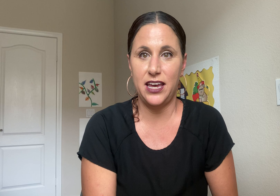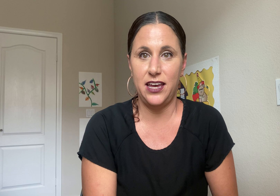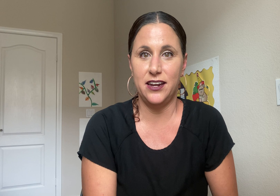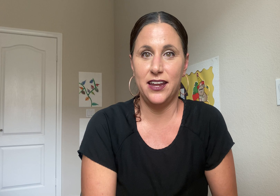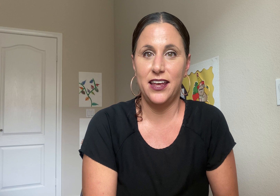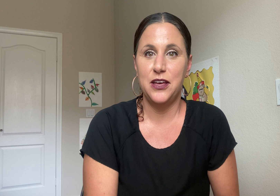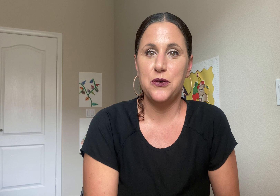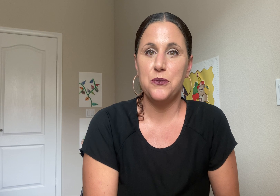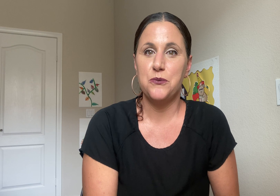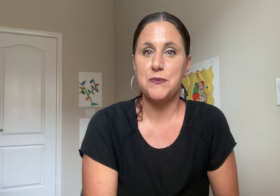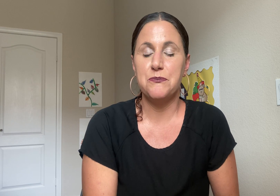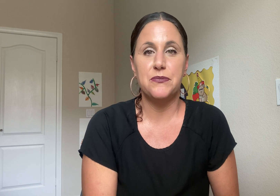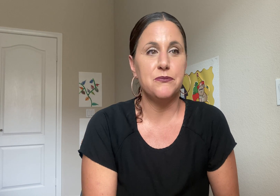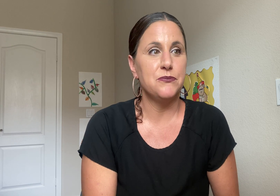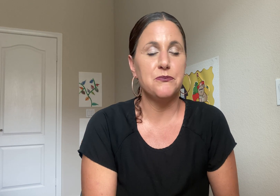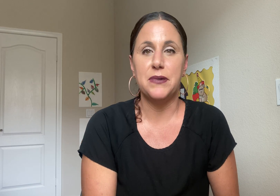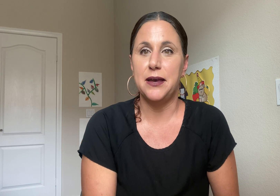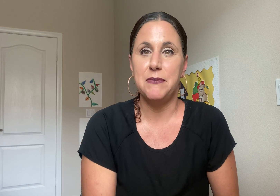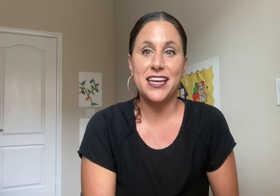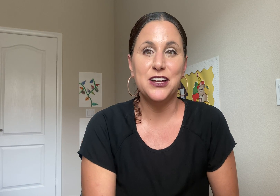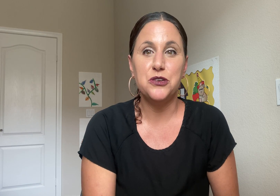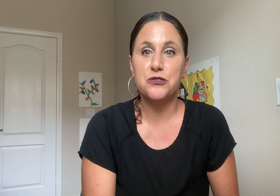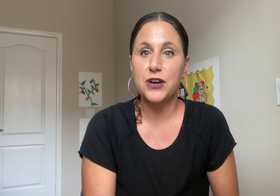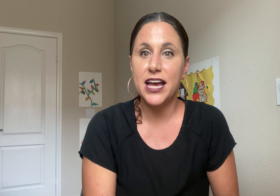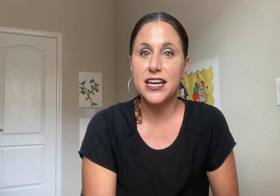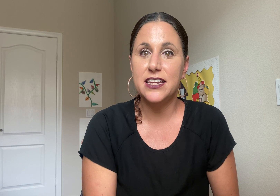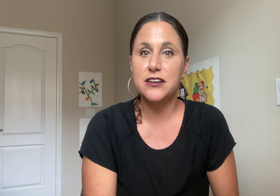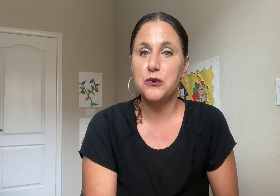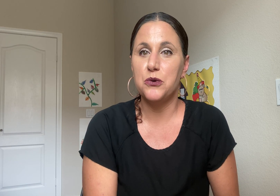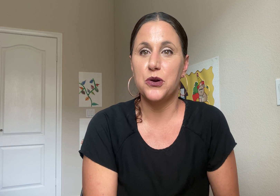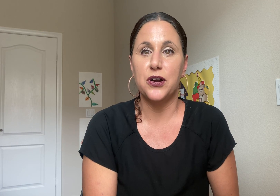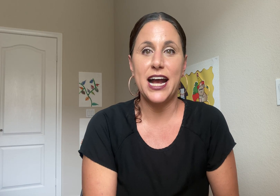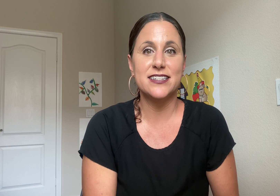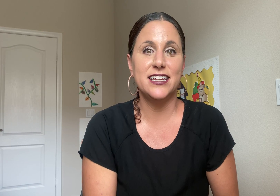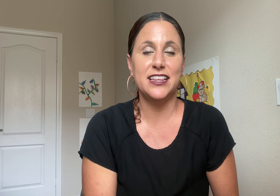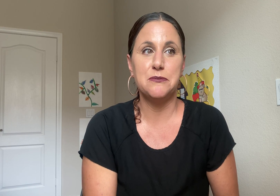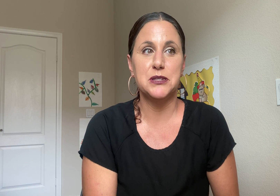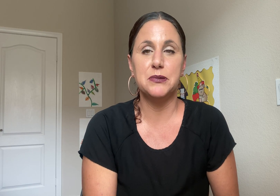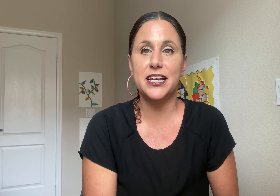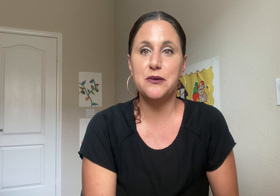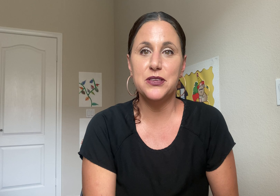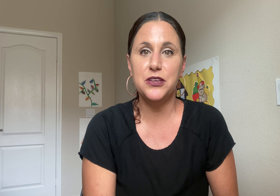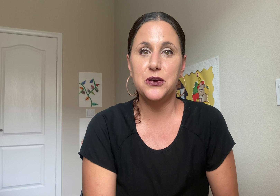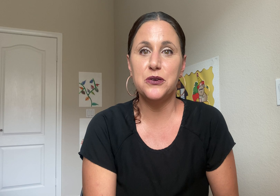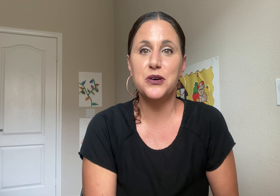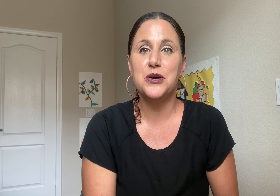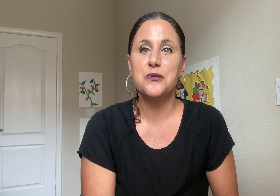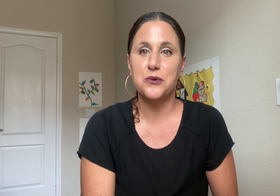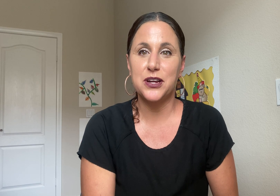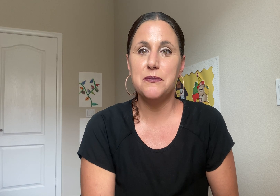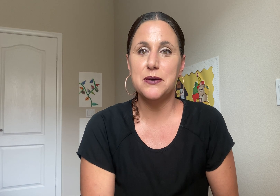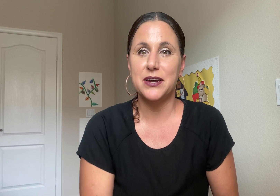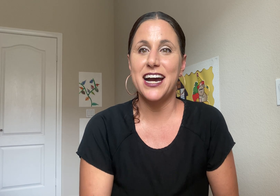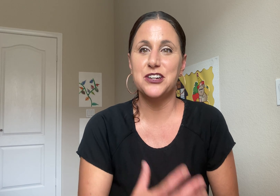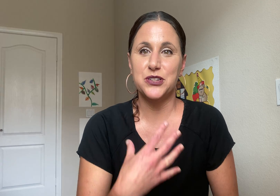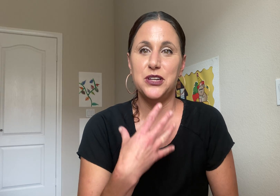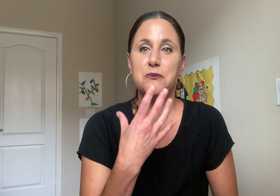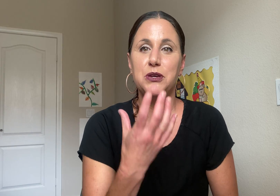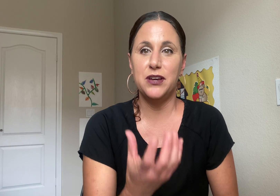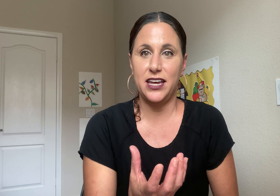communicate by making a new friend or asking them to play with you. We're going to be able to actually